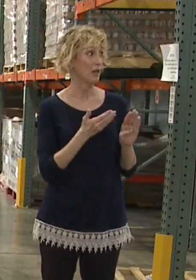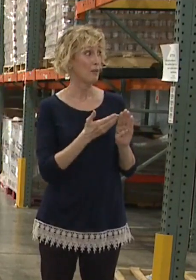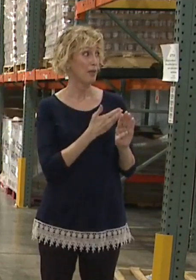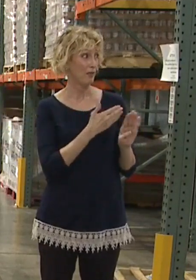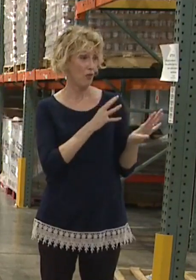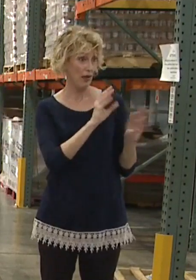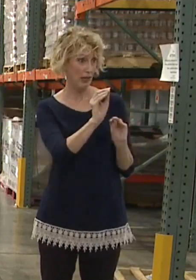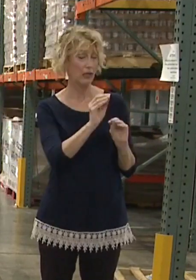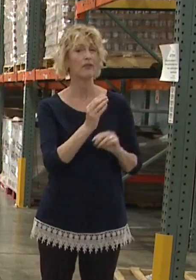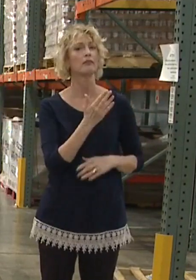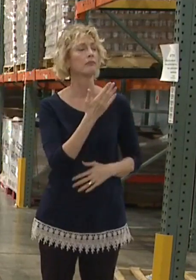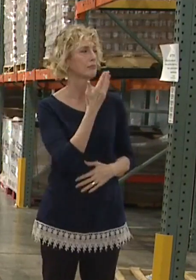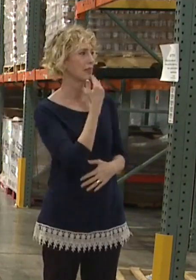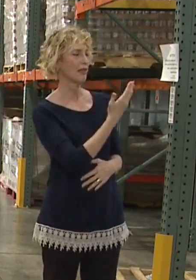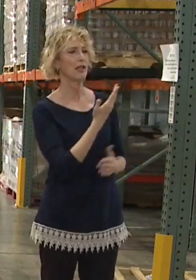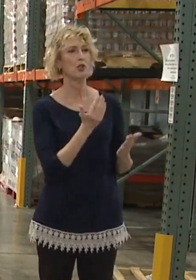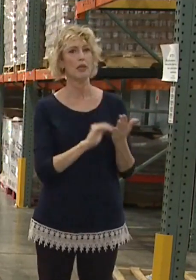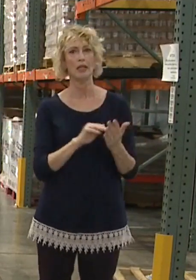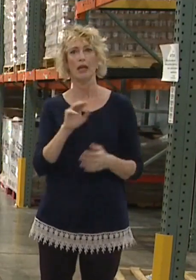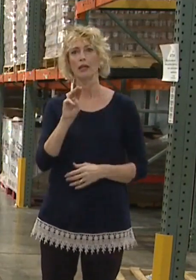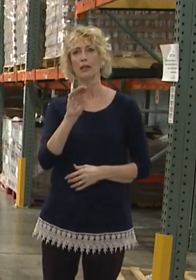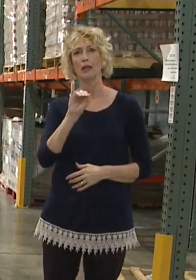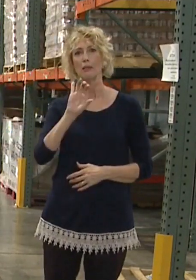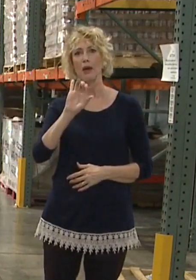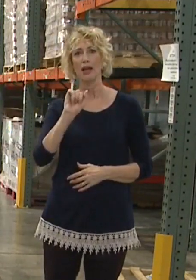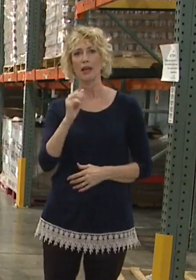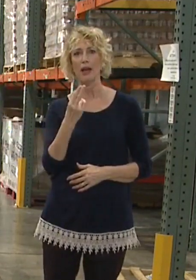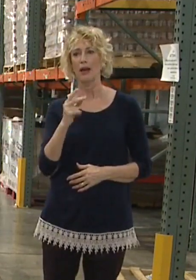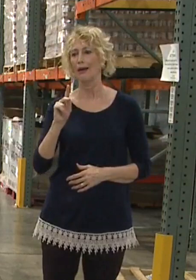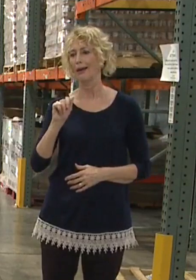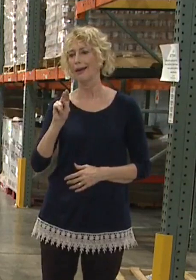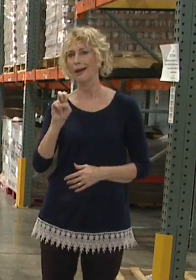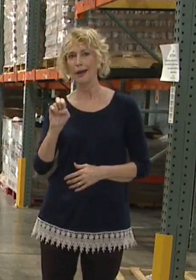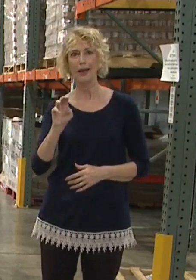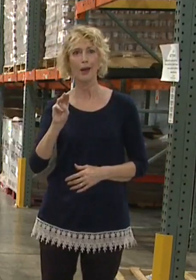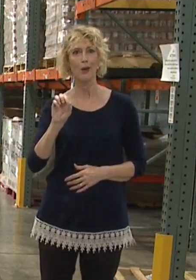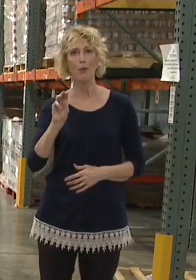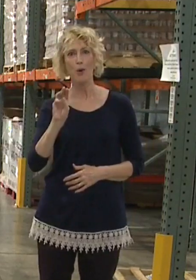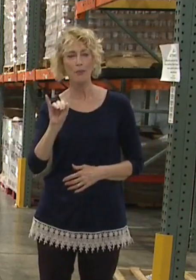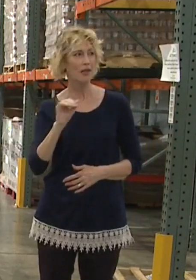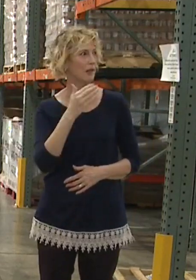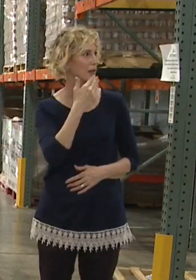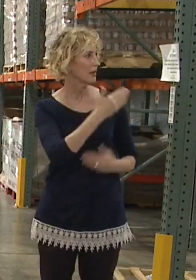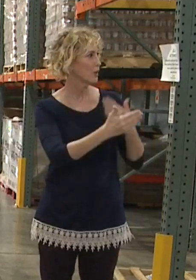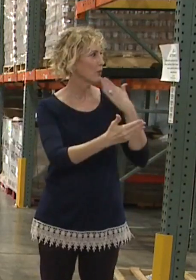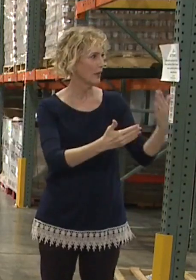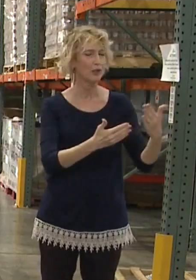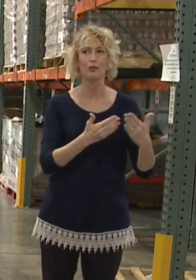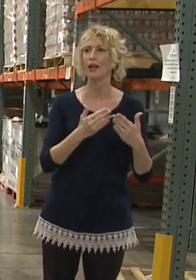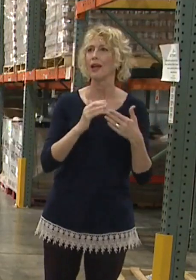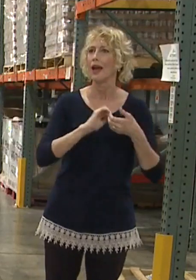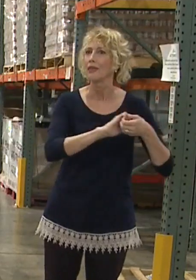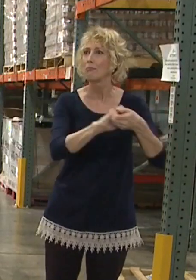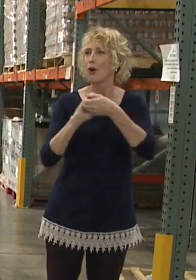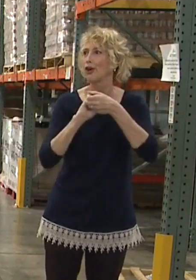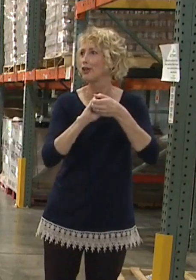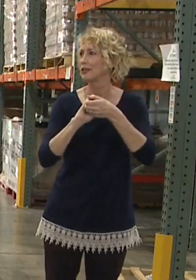hang up, Mayor, thank you again. Micah, Kane, Momi, Mahalo, and especially to our food partners,